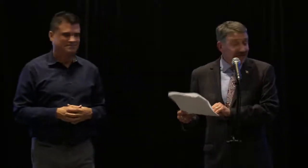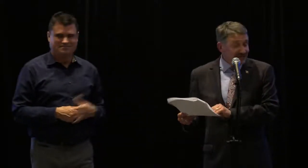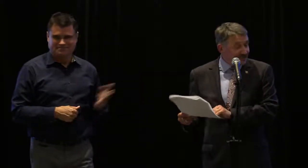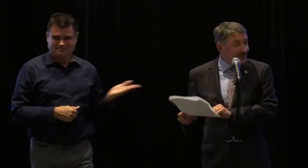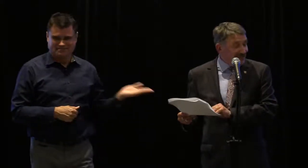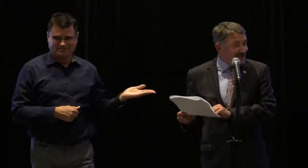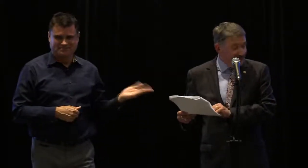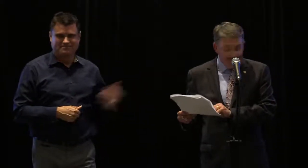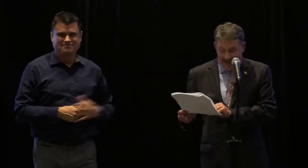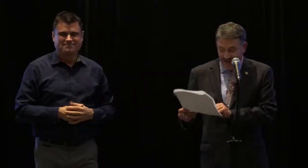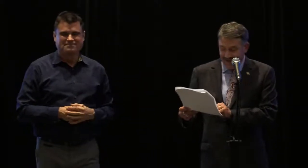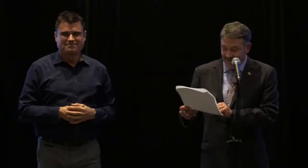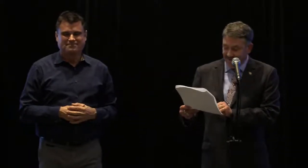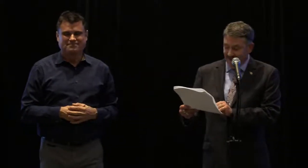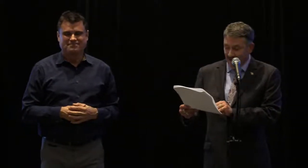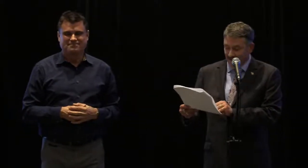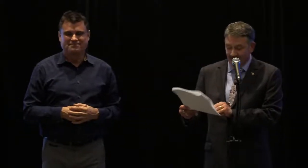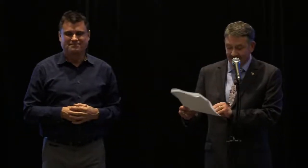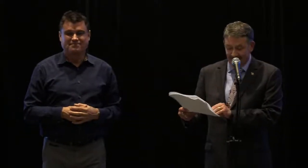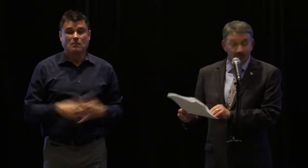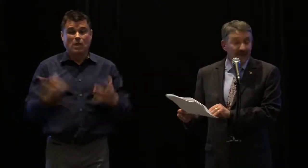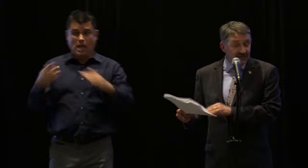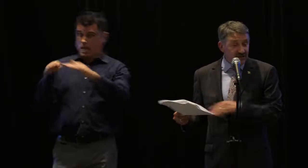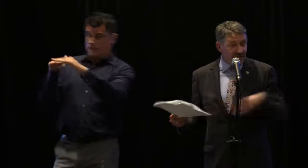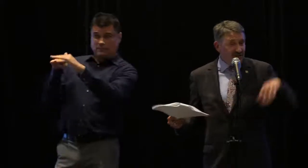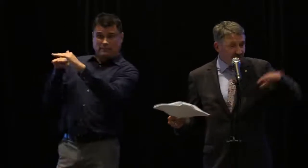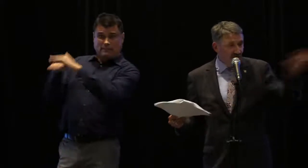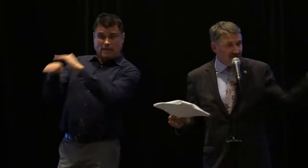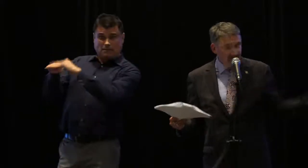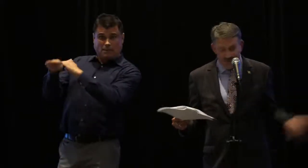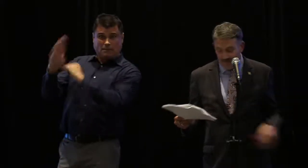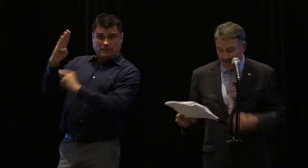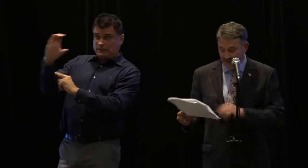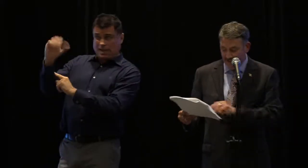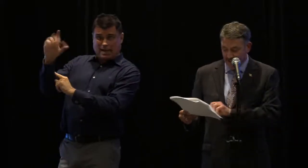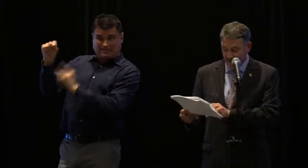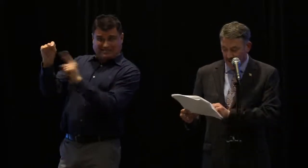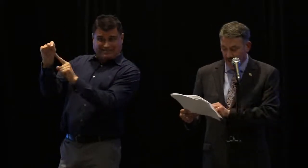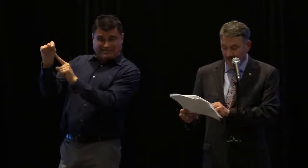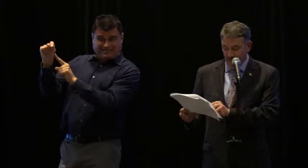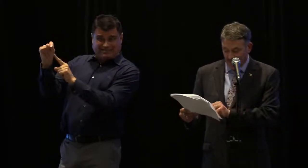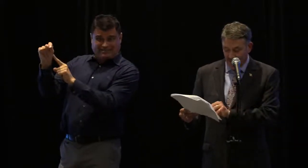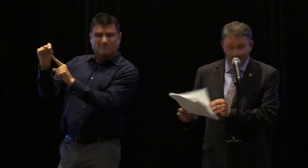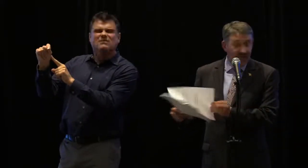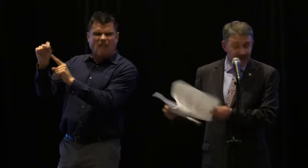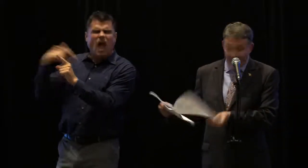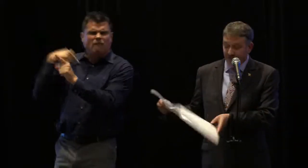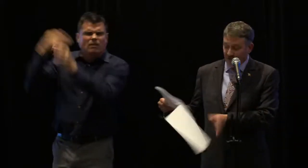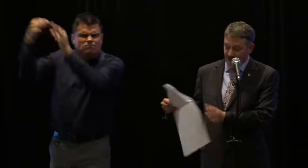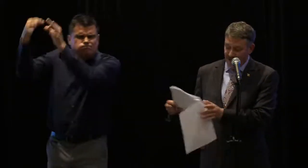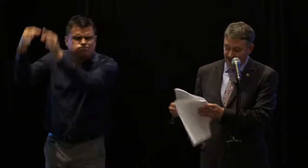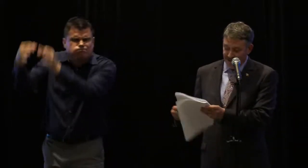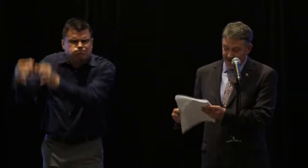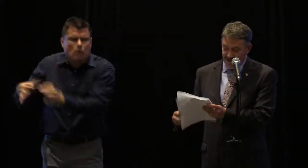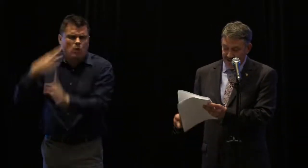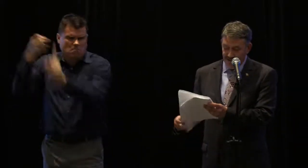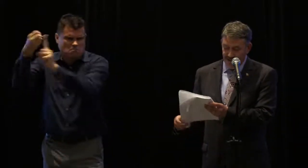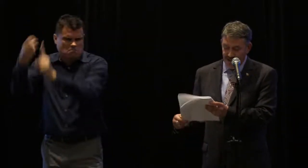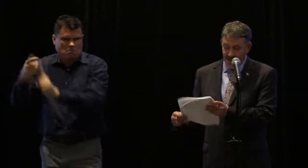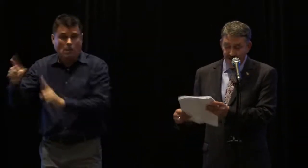our Accessible BC plan outlines how ministries across government will be working over the next